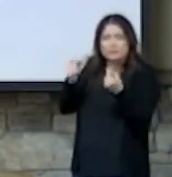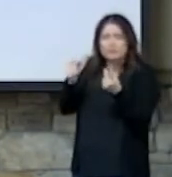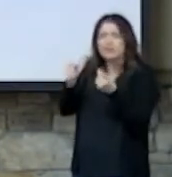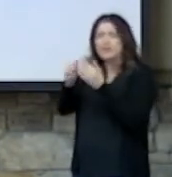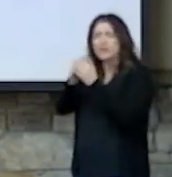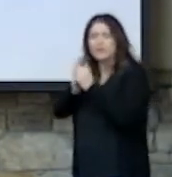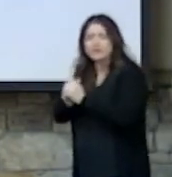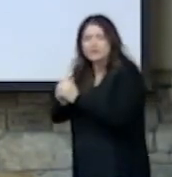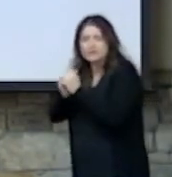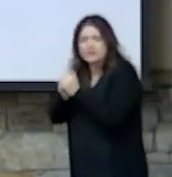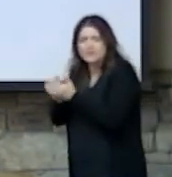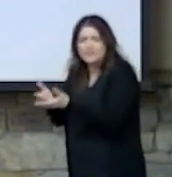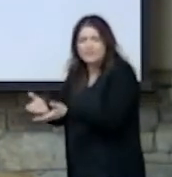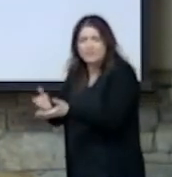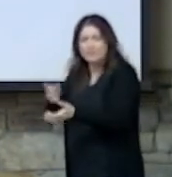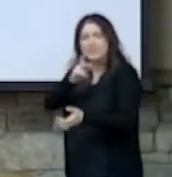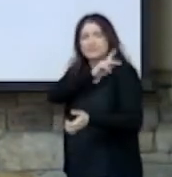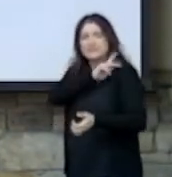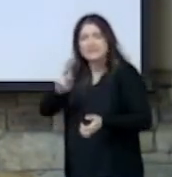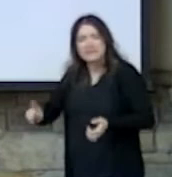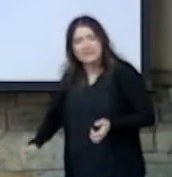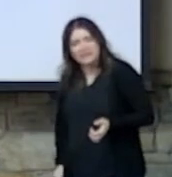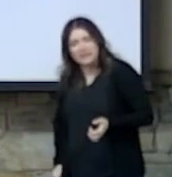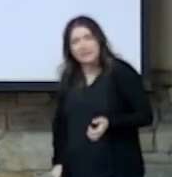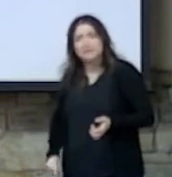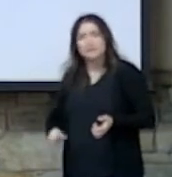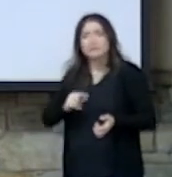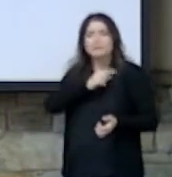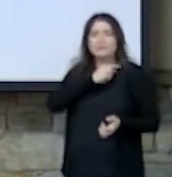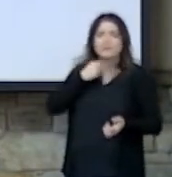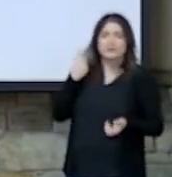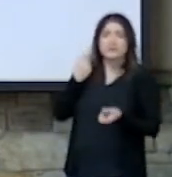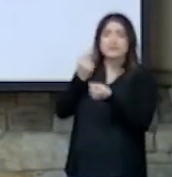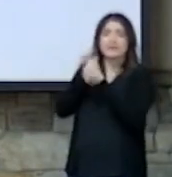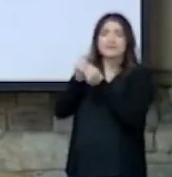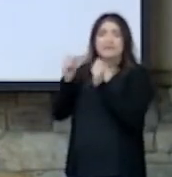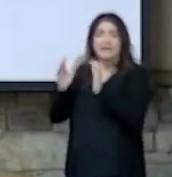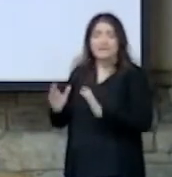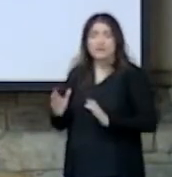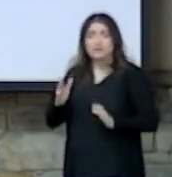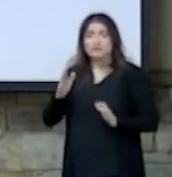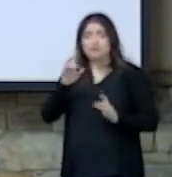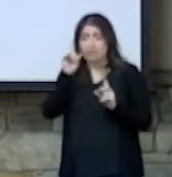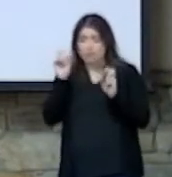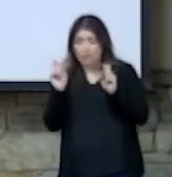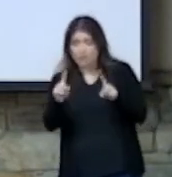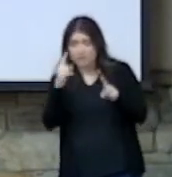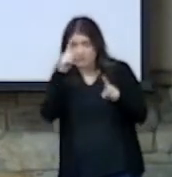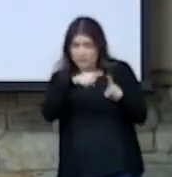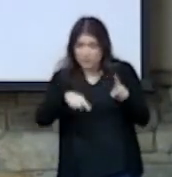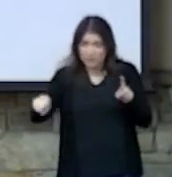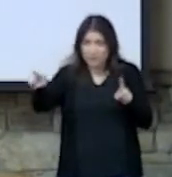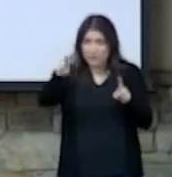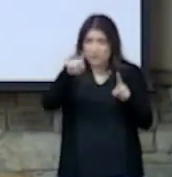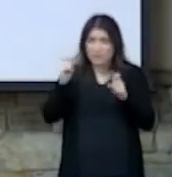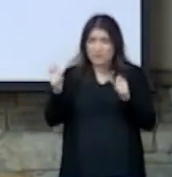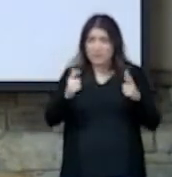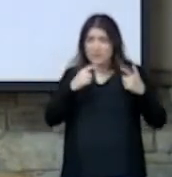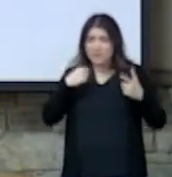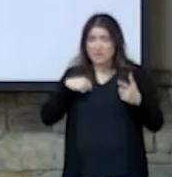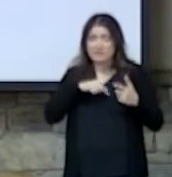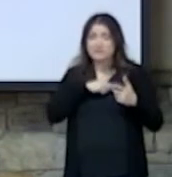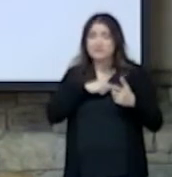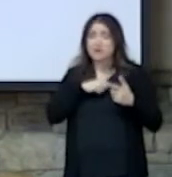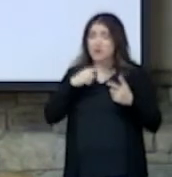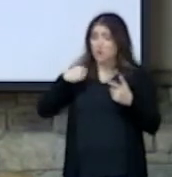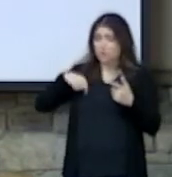the King and priest and Savior that He was. So the question that's left for you and me this morning is this: are